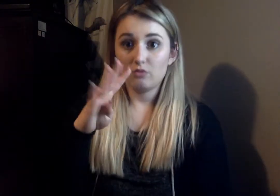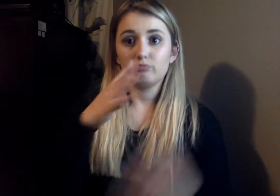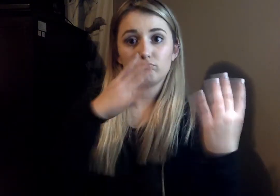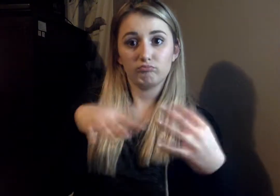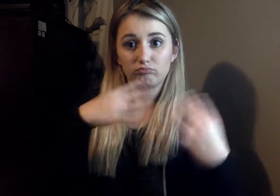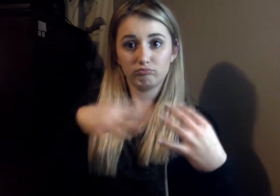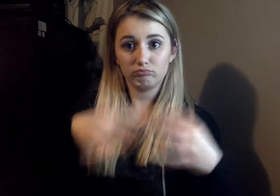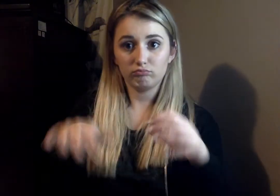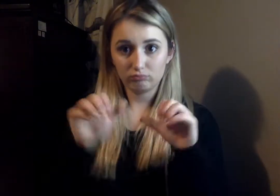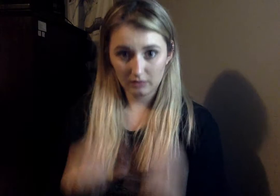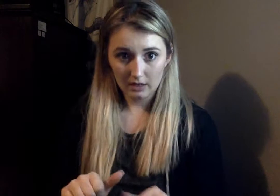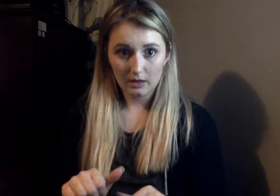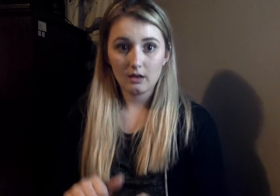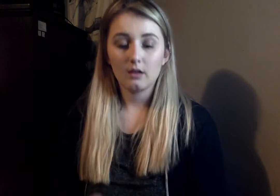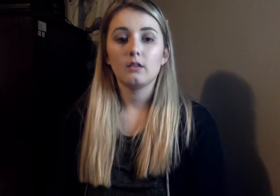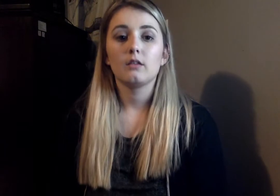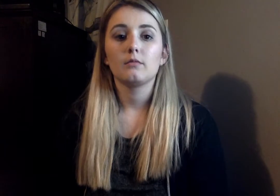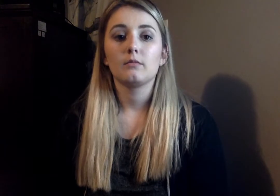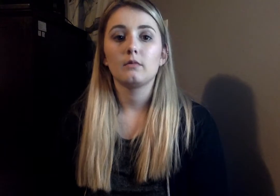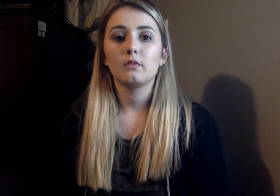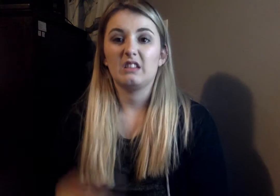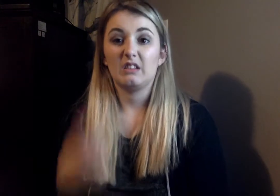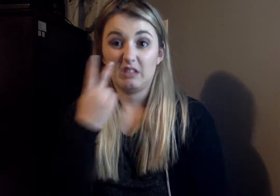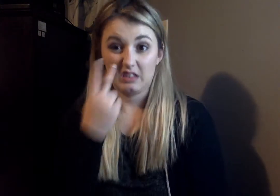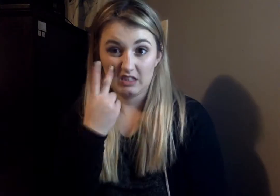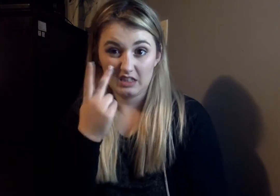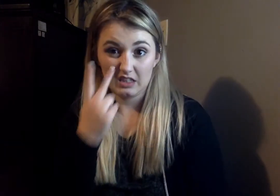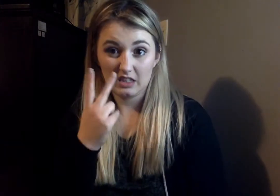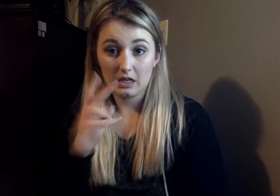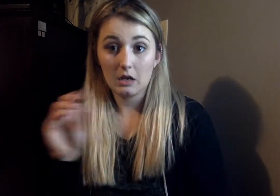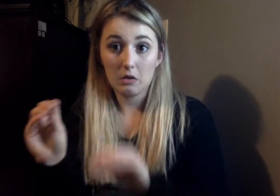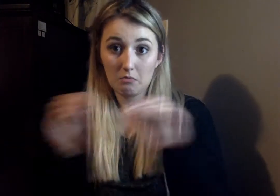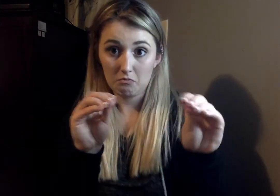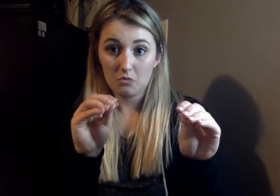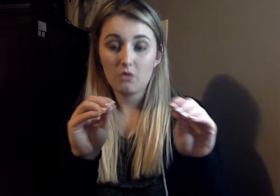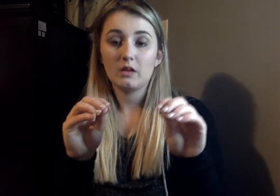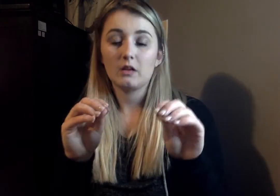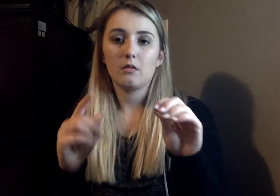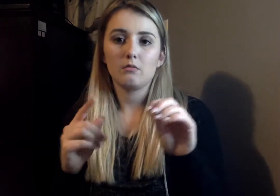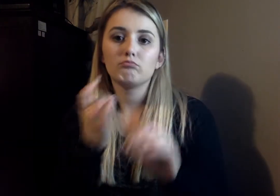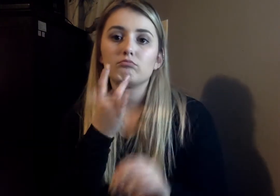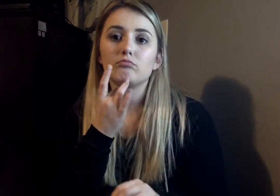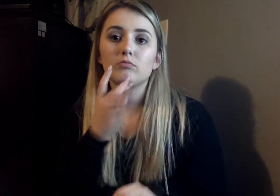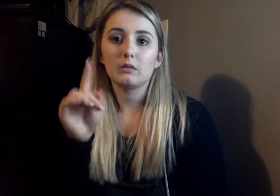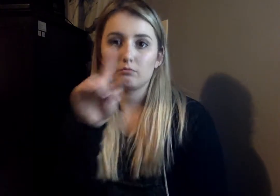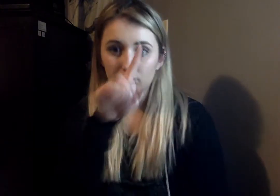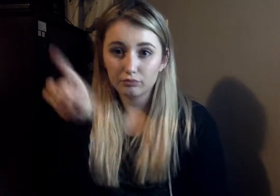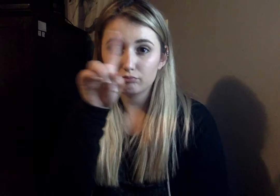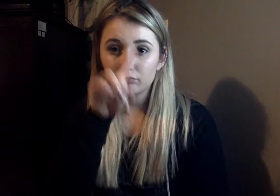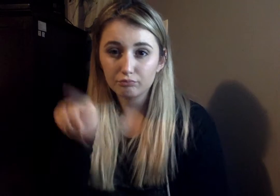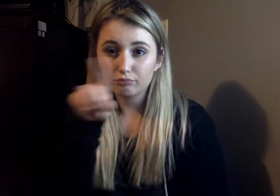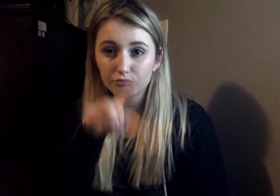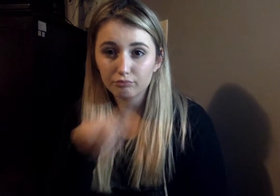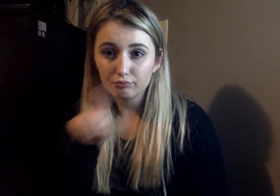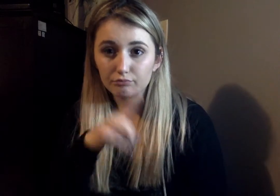present in capillaries, we see a moving dot of light wherever this happens, following the paths of your capillaries and moving in time with